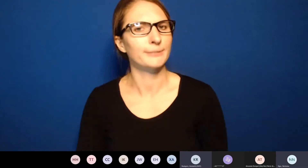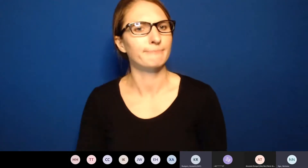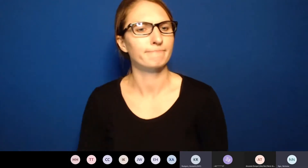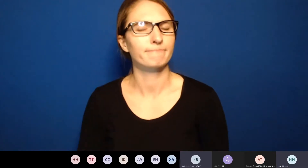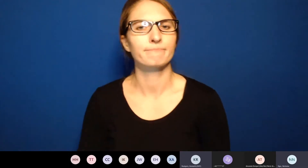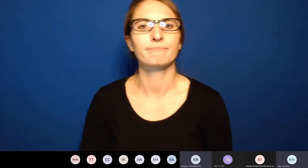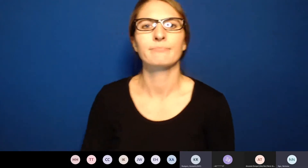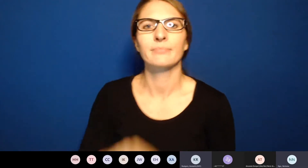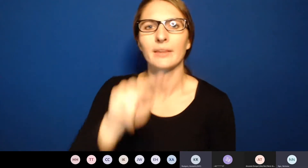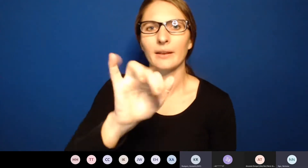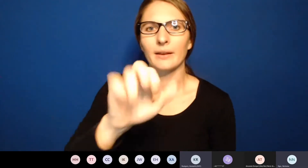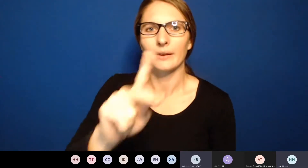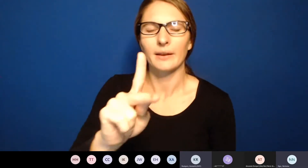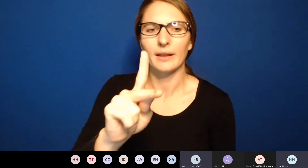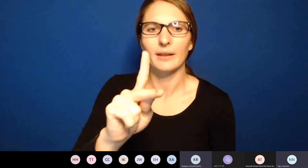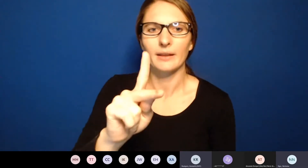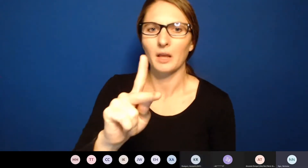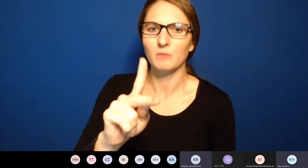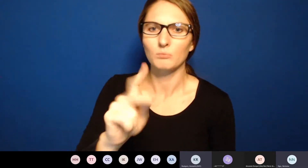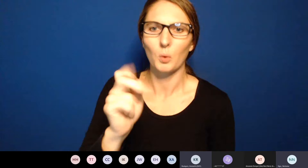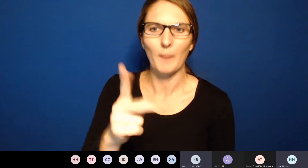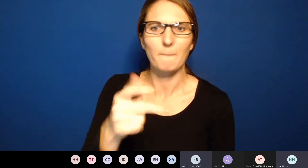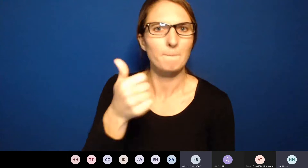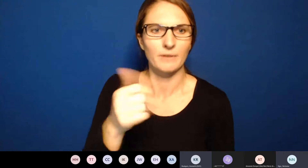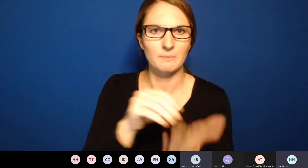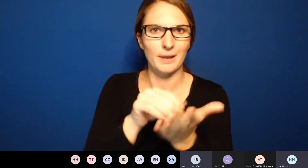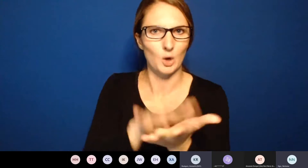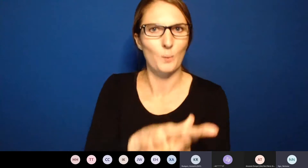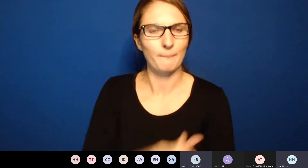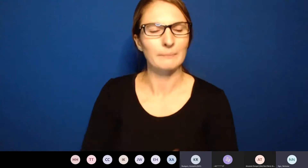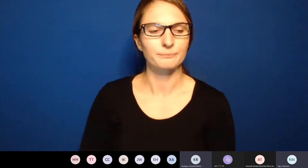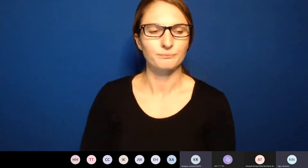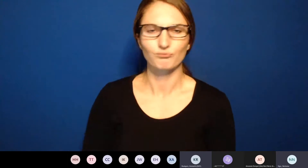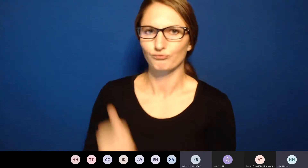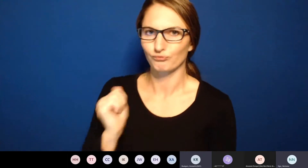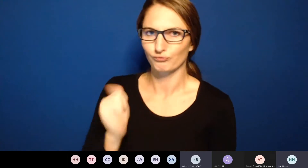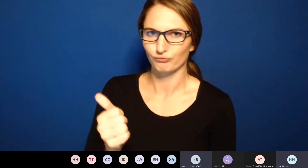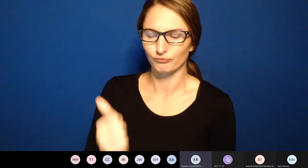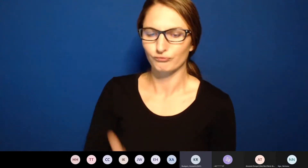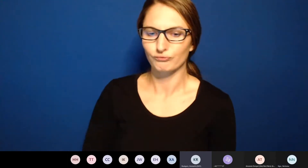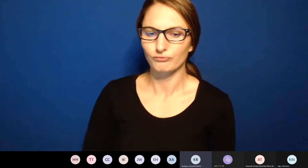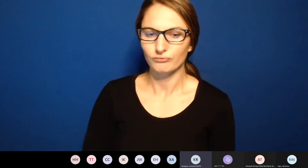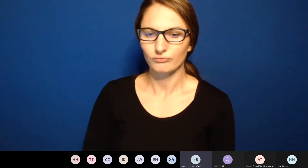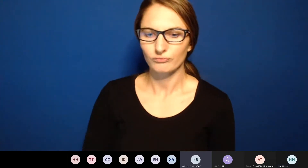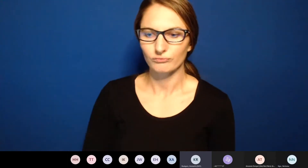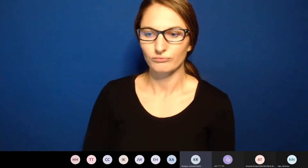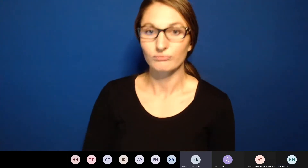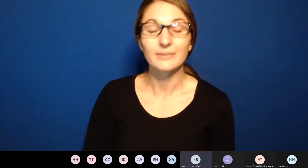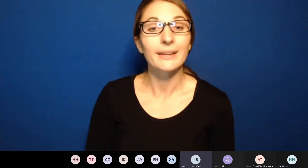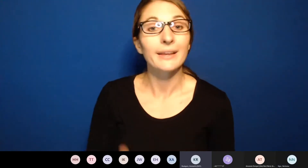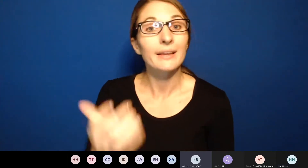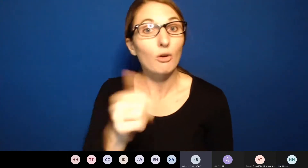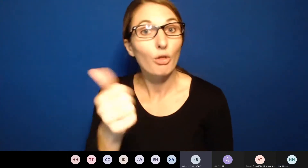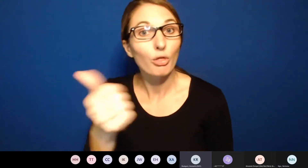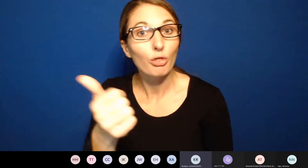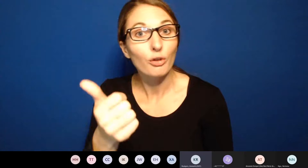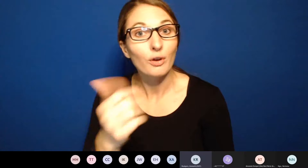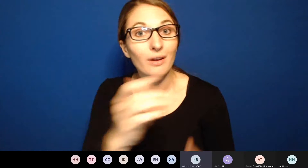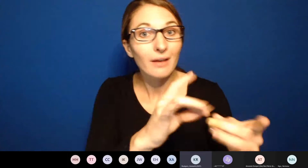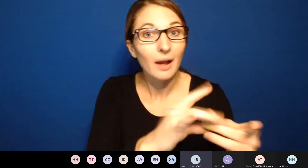This is Nick. I will make a note of that. Yeah. Okay. All right. All right. Any other comments or